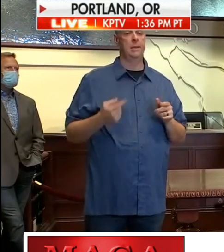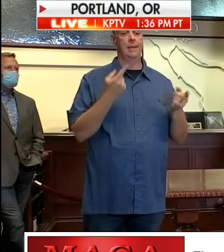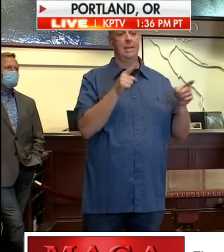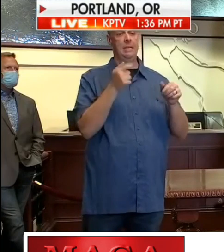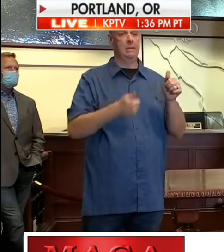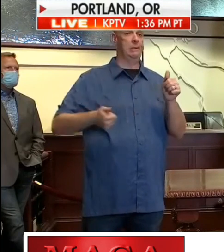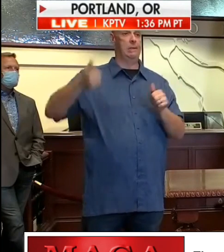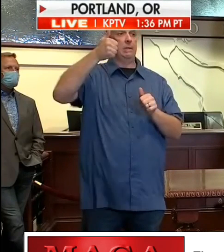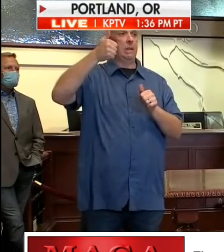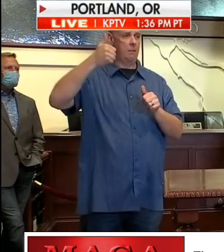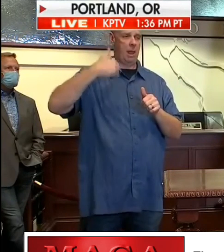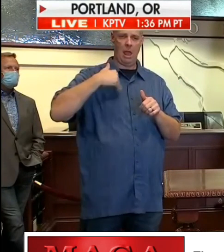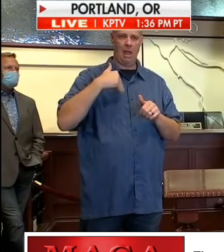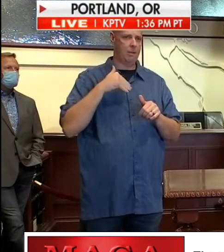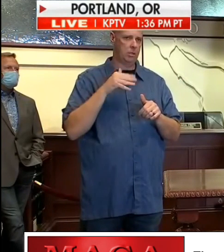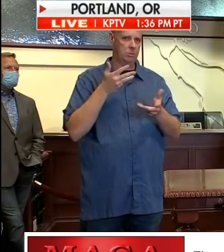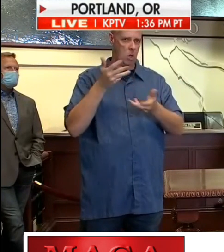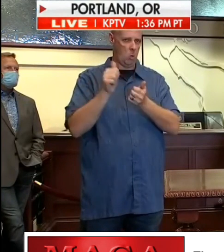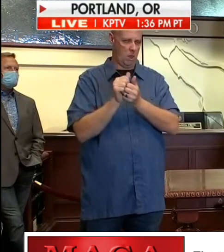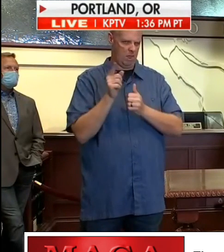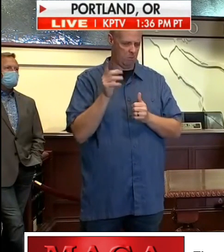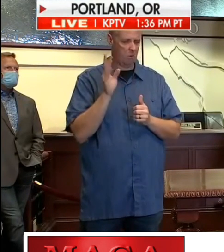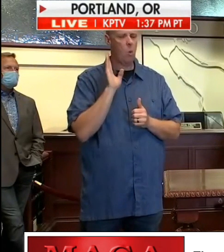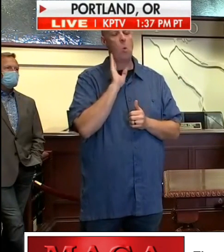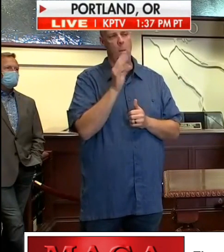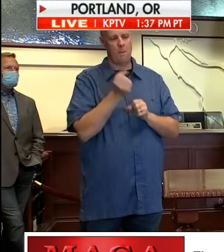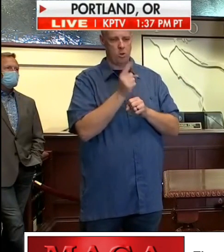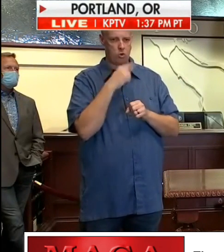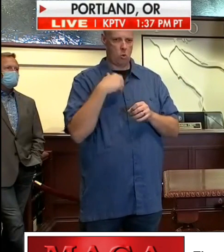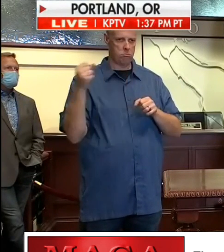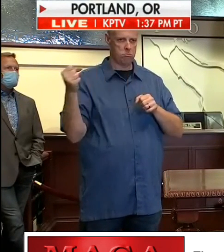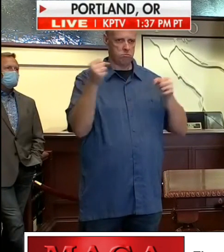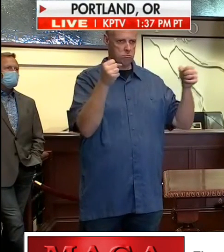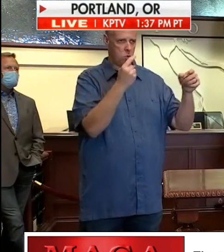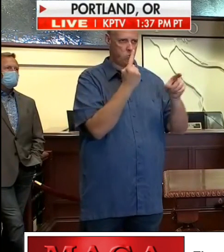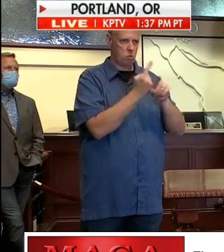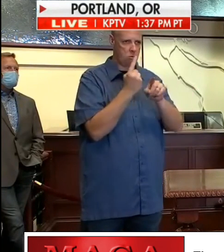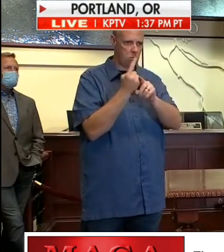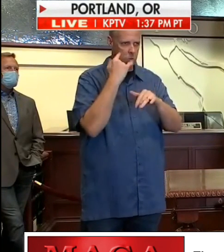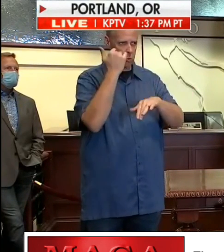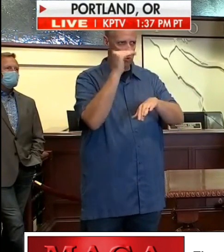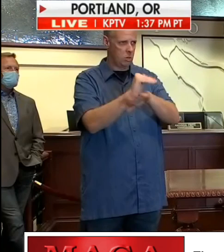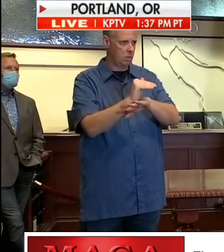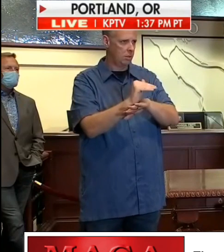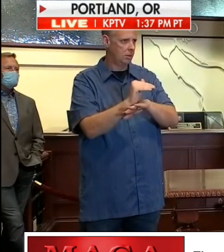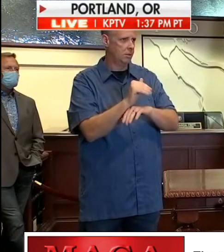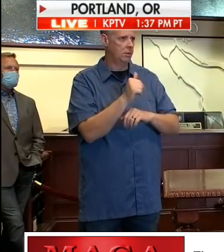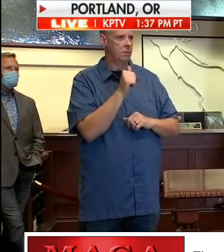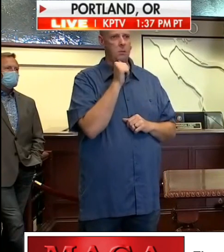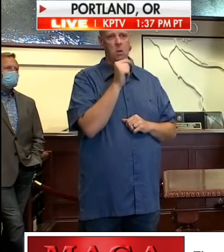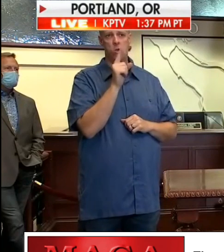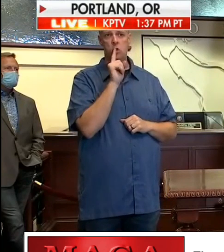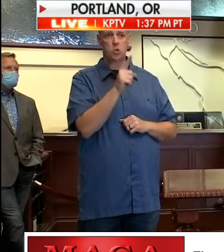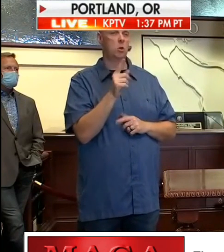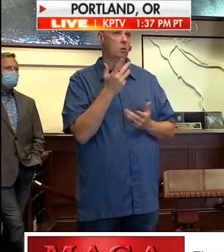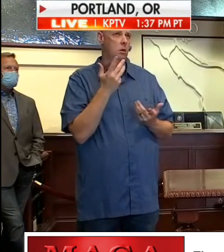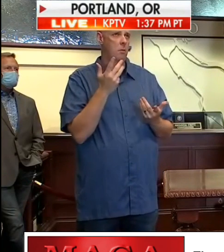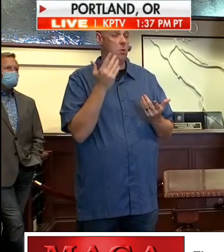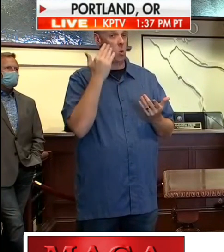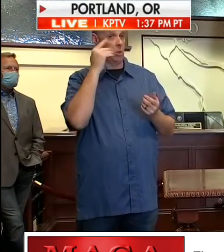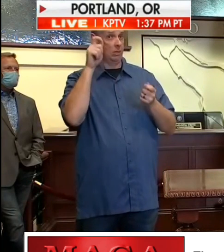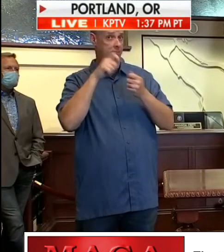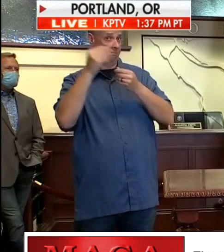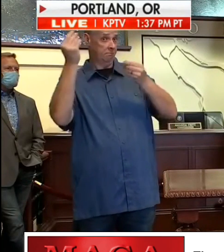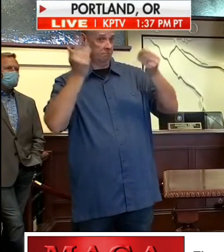we're reaching out to partners to try to resource properly for tonight. I'm not sure what we have in the way of intelligence, but it's very